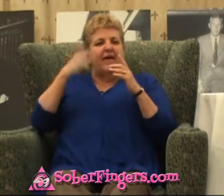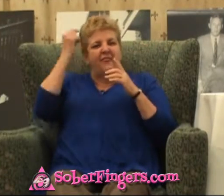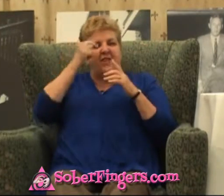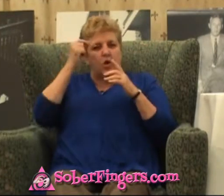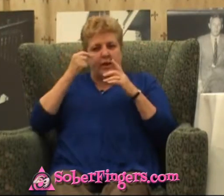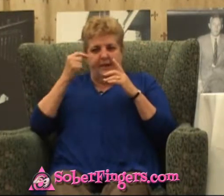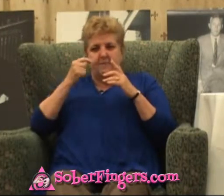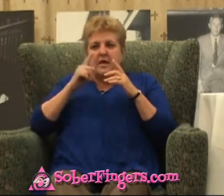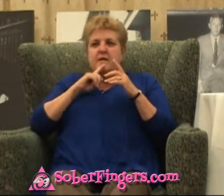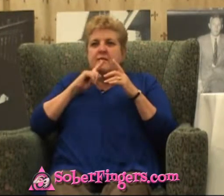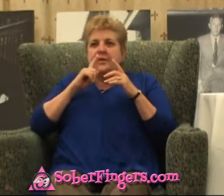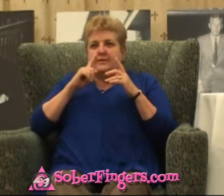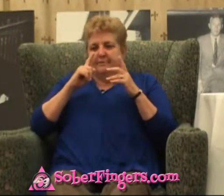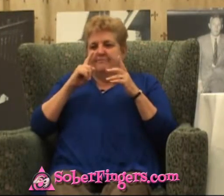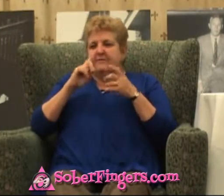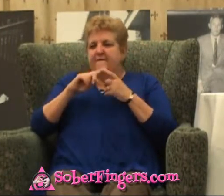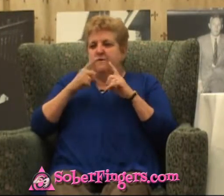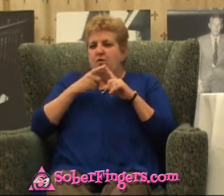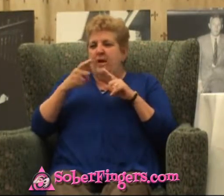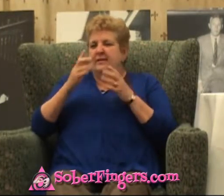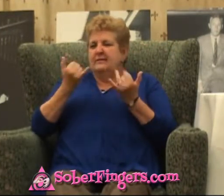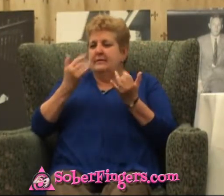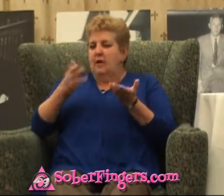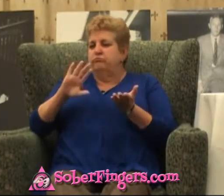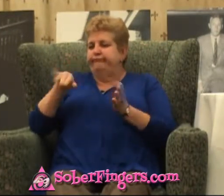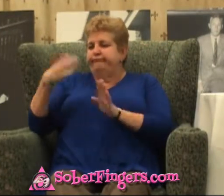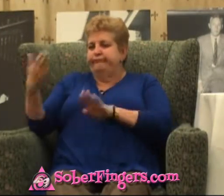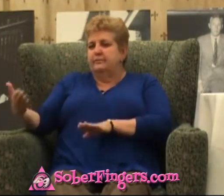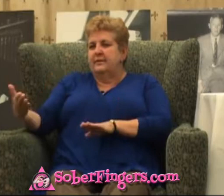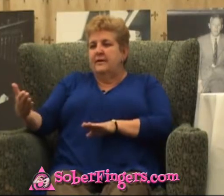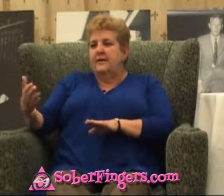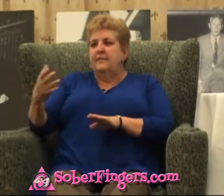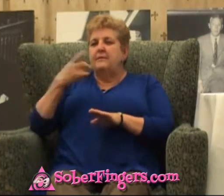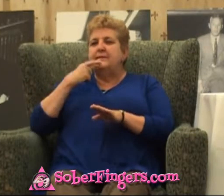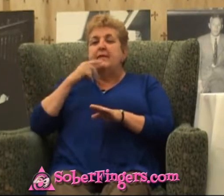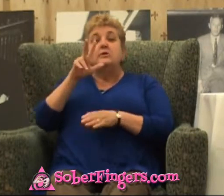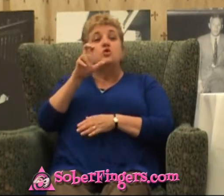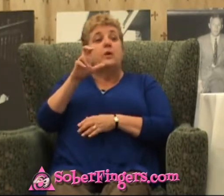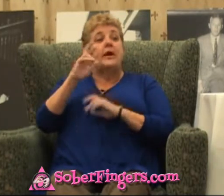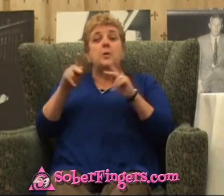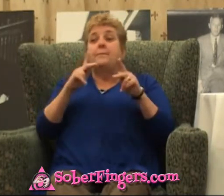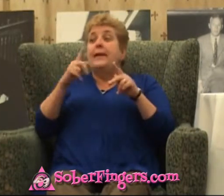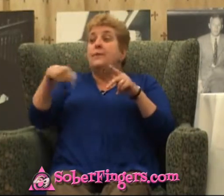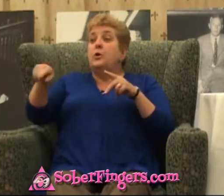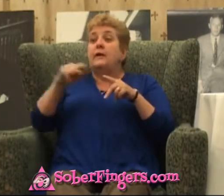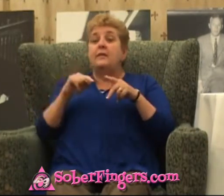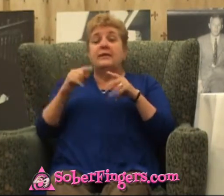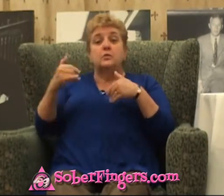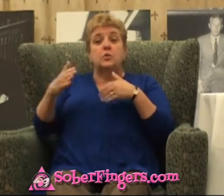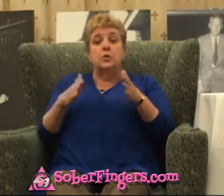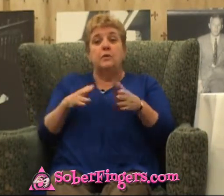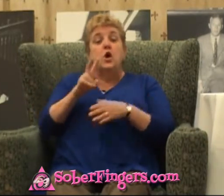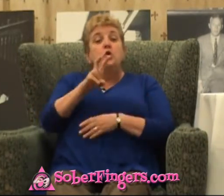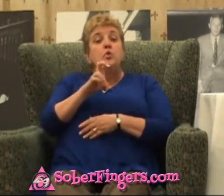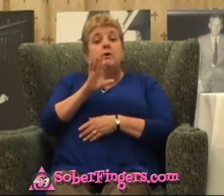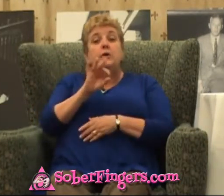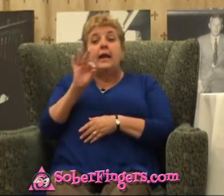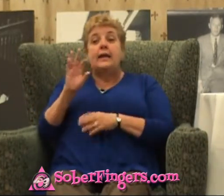in the sky now, used to talk about. 300 people in this room, 299 of you come up to me after this meeting and say, Chris,